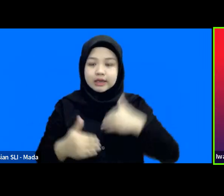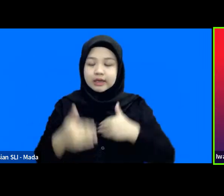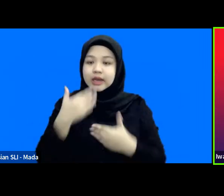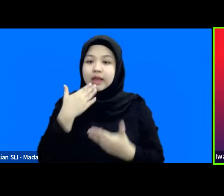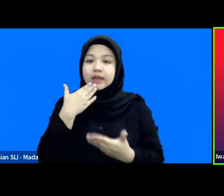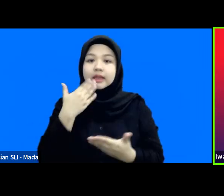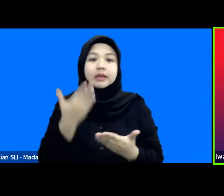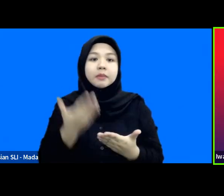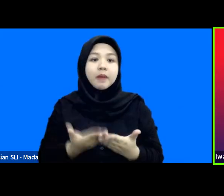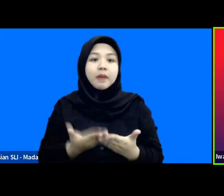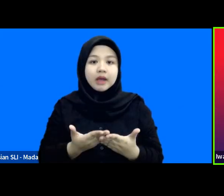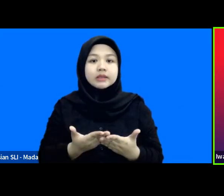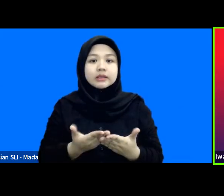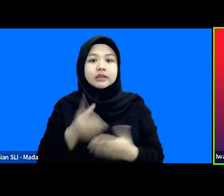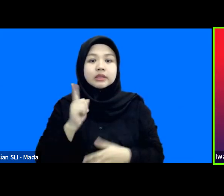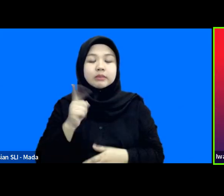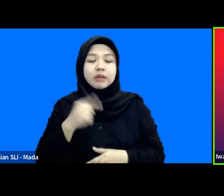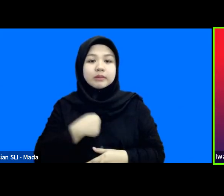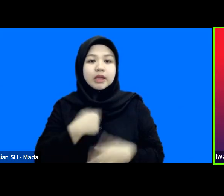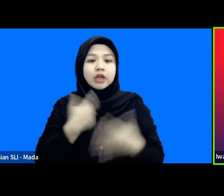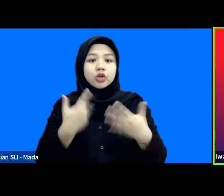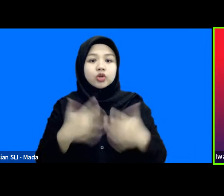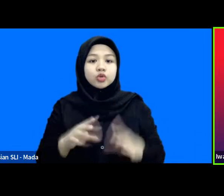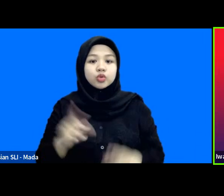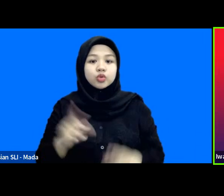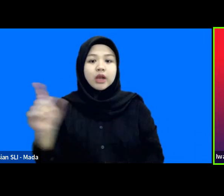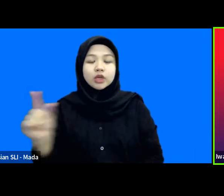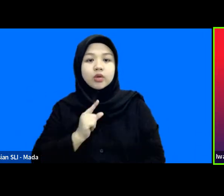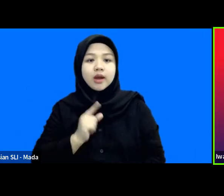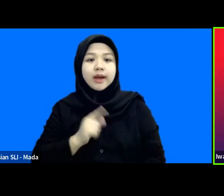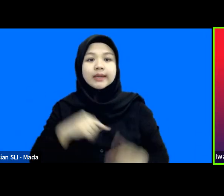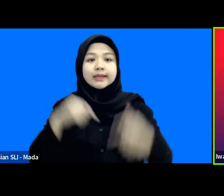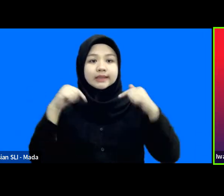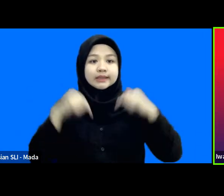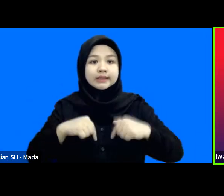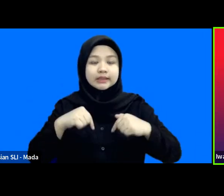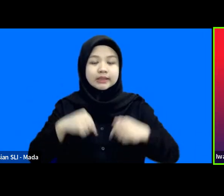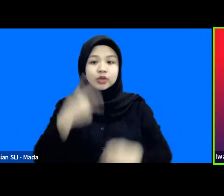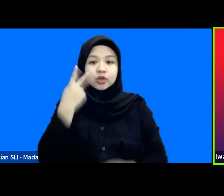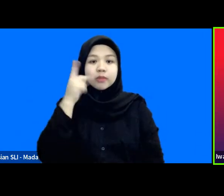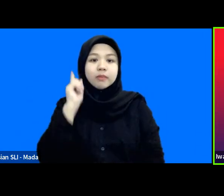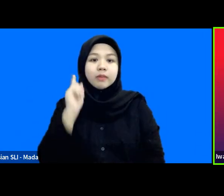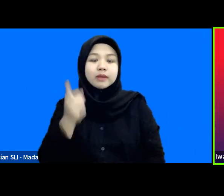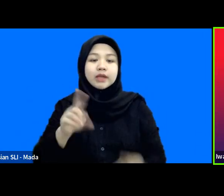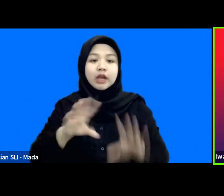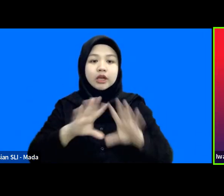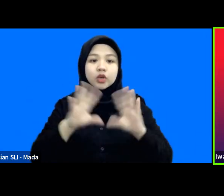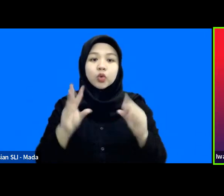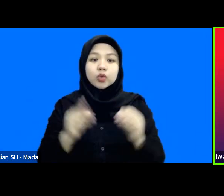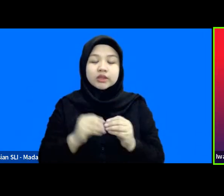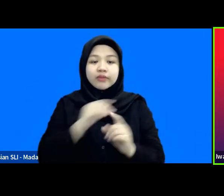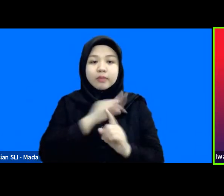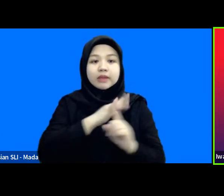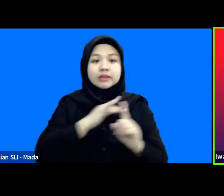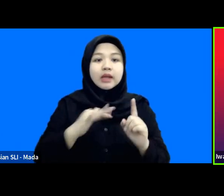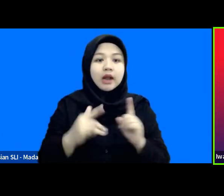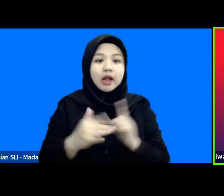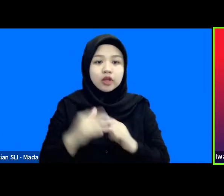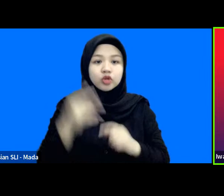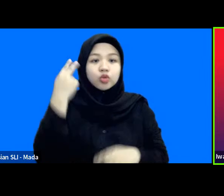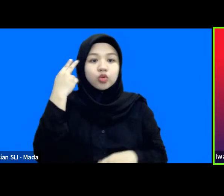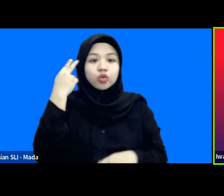This forum has a crucial importance in ensuring the inclusion of civil society voices in the G20 presidency of